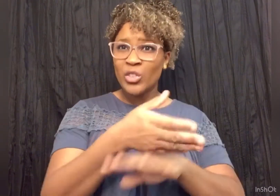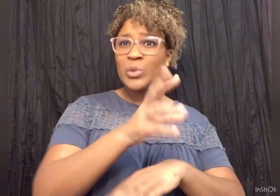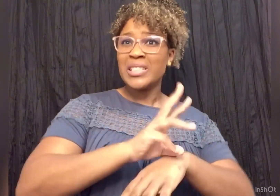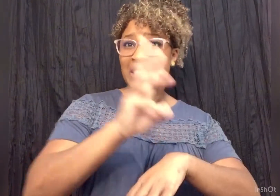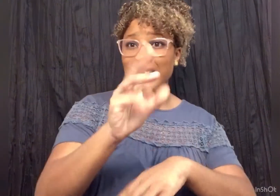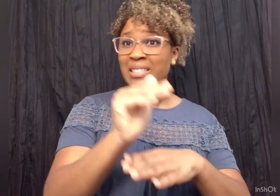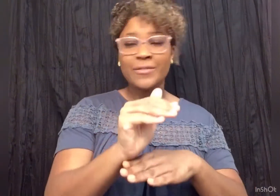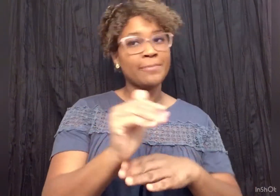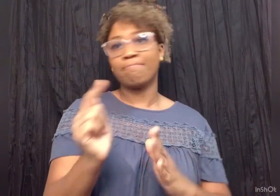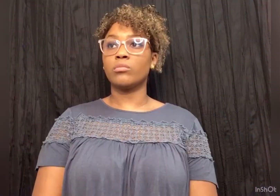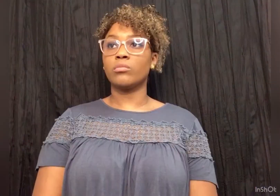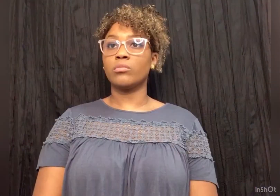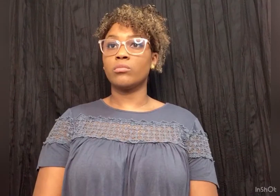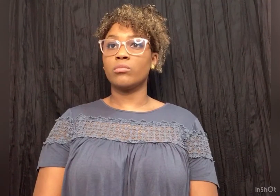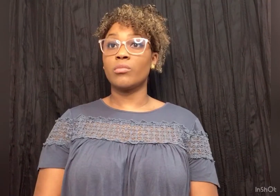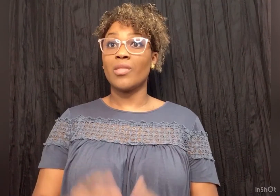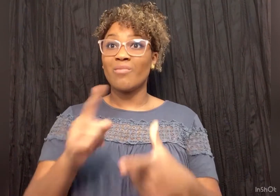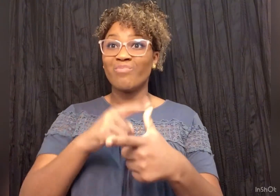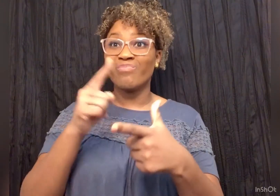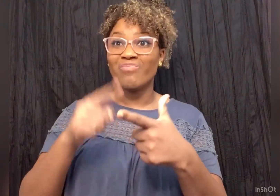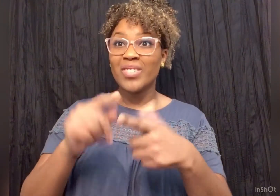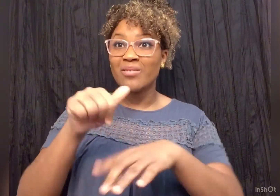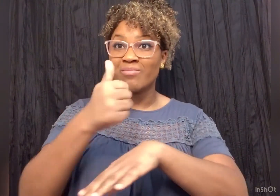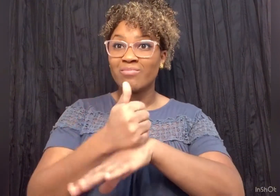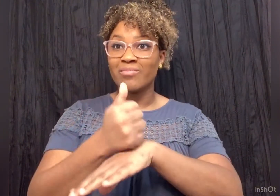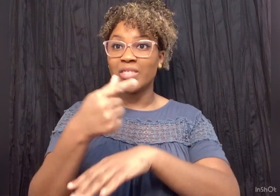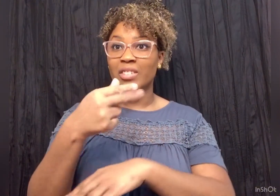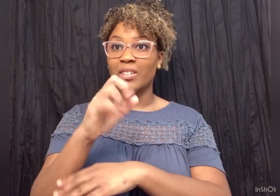Then came the ghettos.